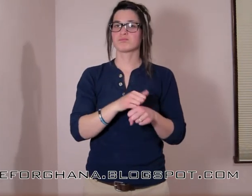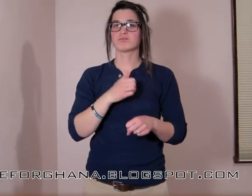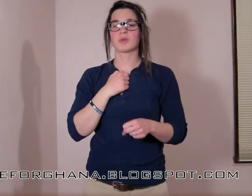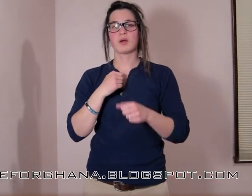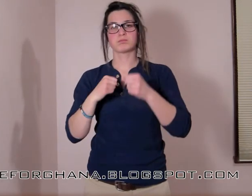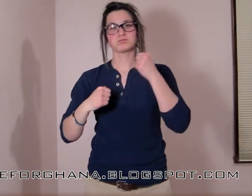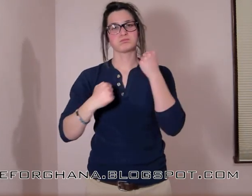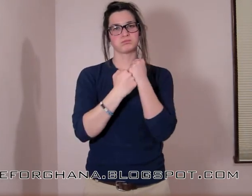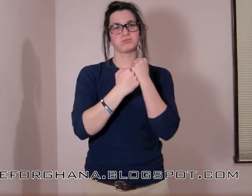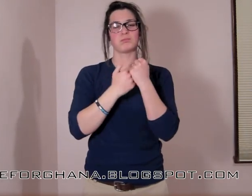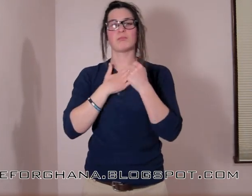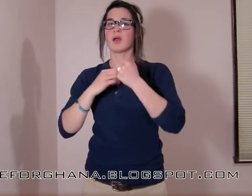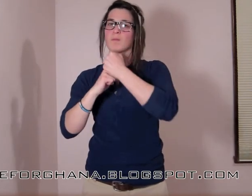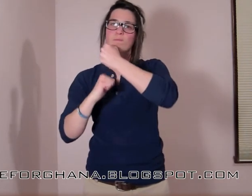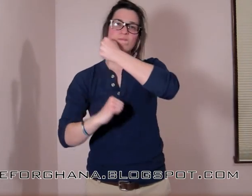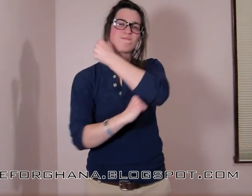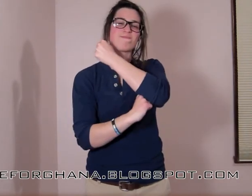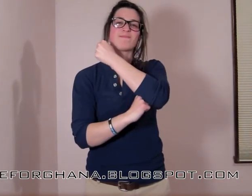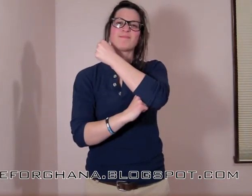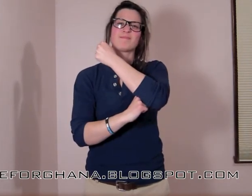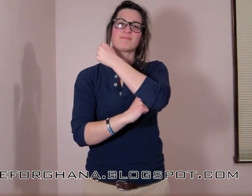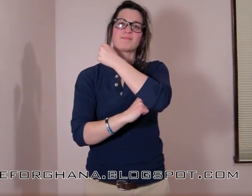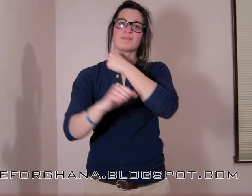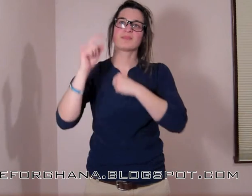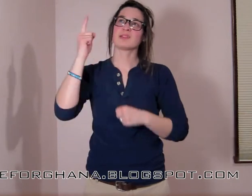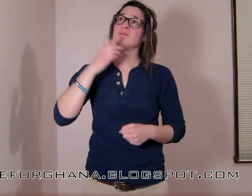He's my rock, my support, my foundation.